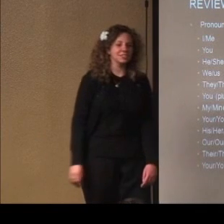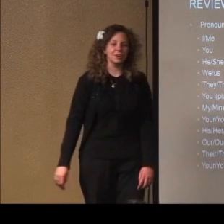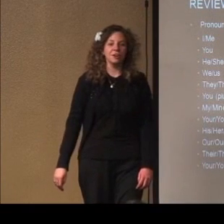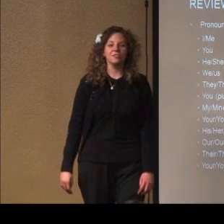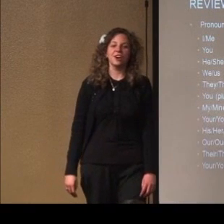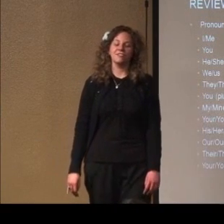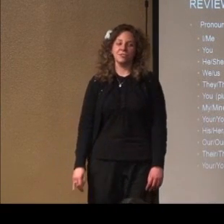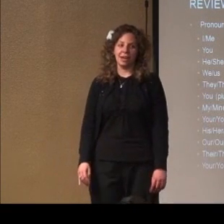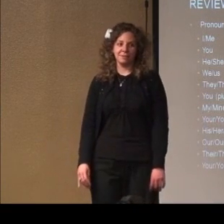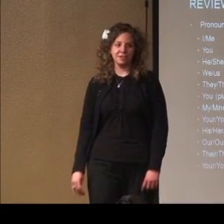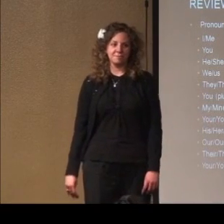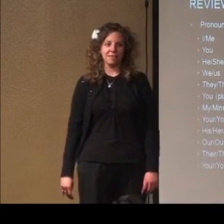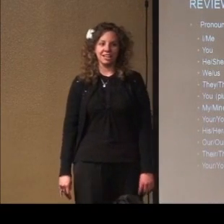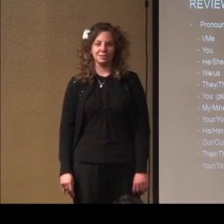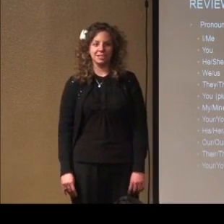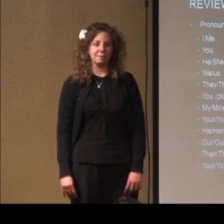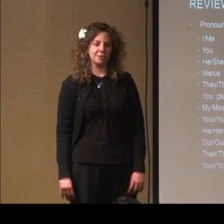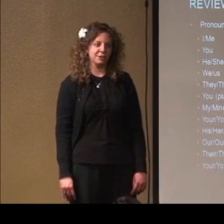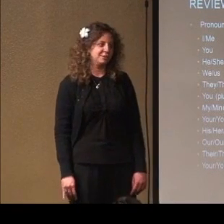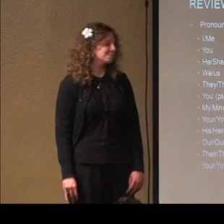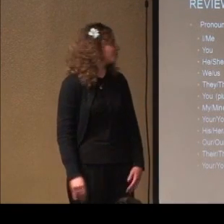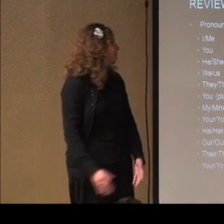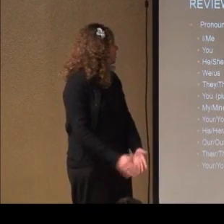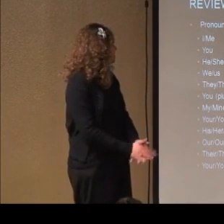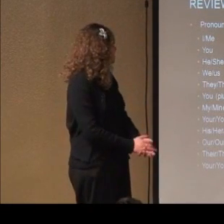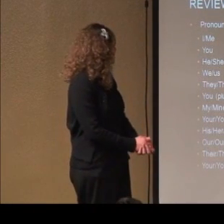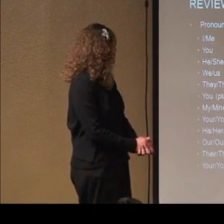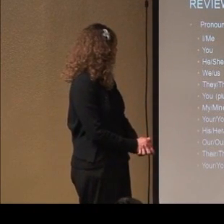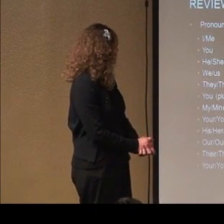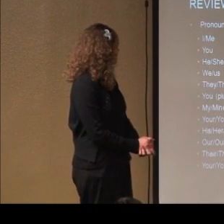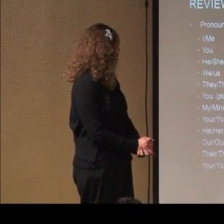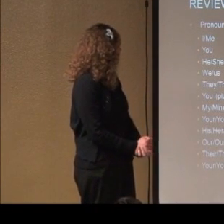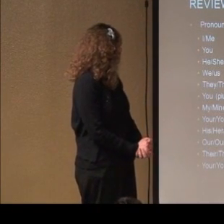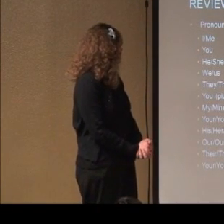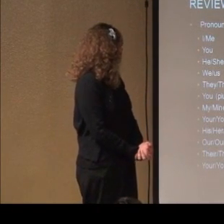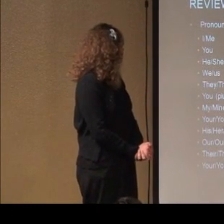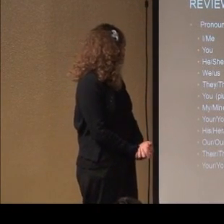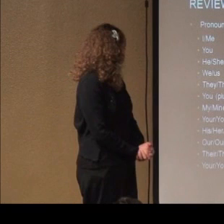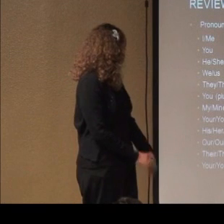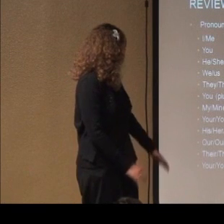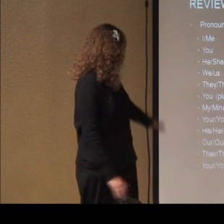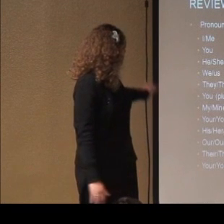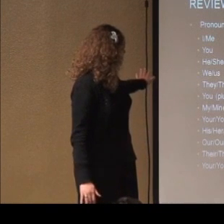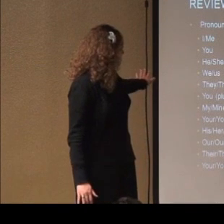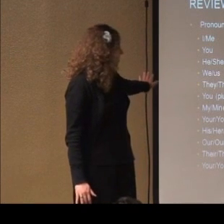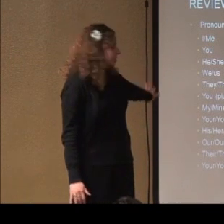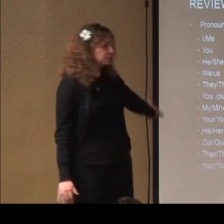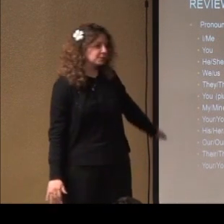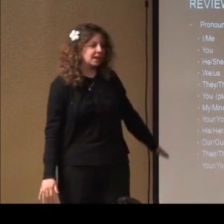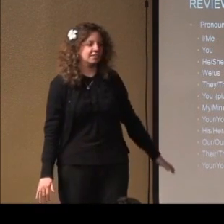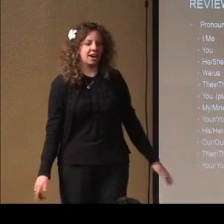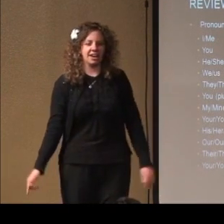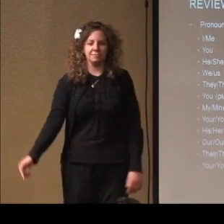so let's go over our vocabulary from last week that we learned from our sentences, okay? So let's start off with the pronouns. So we have I and